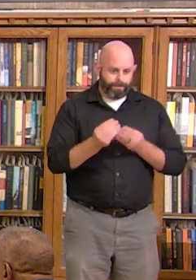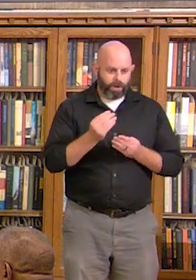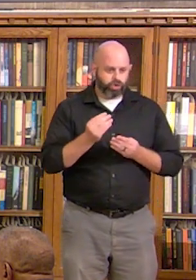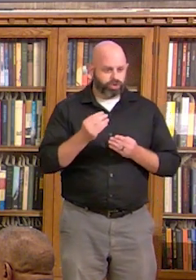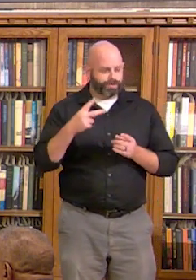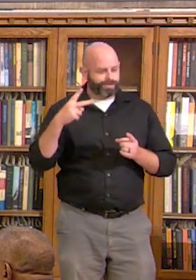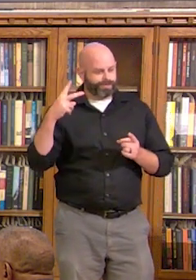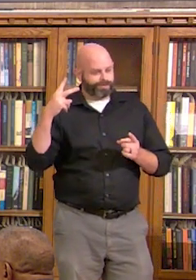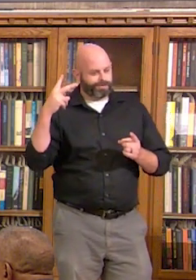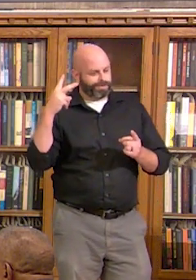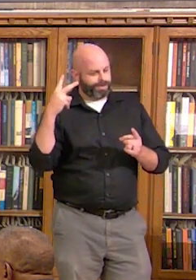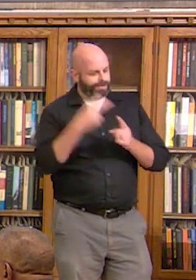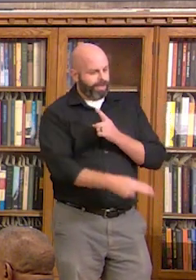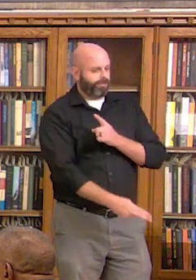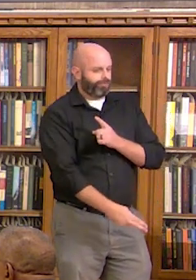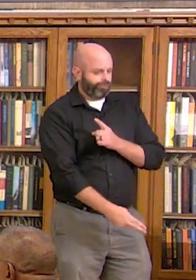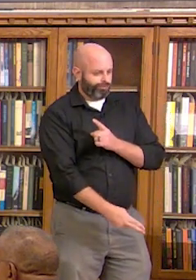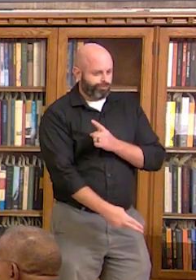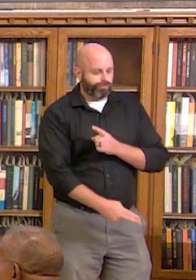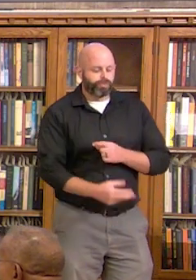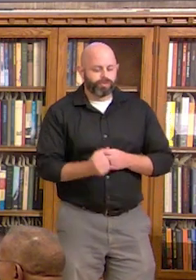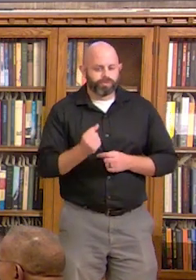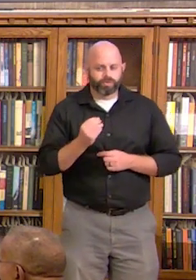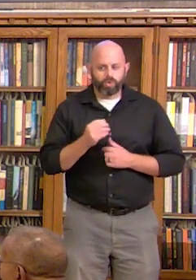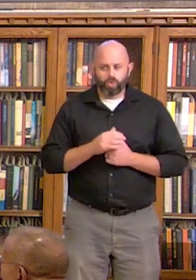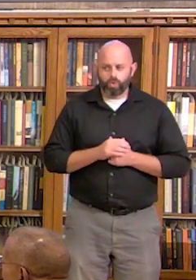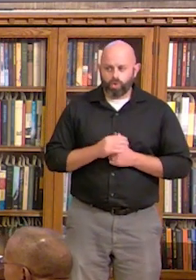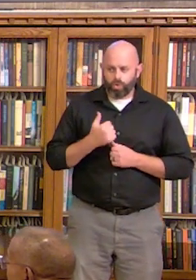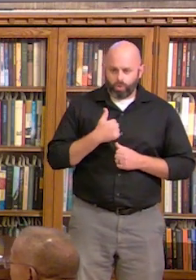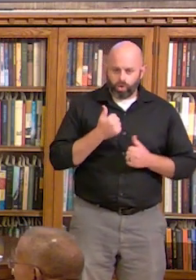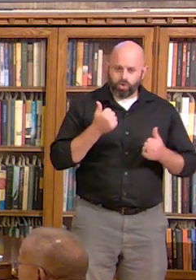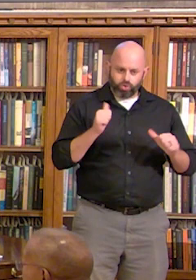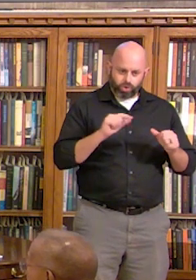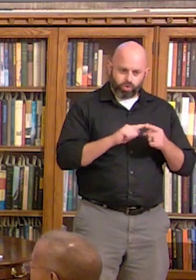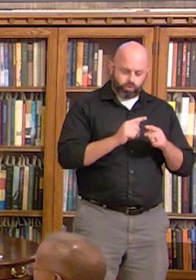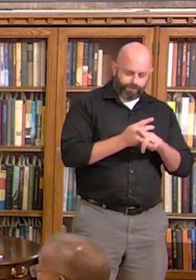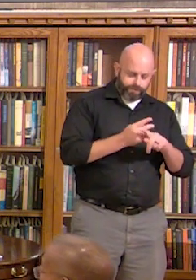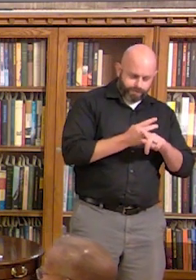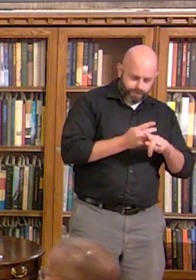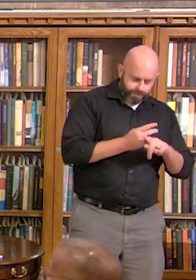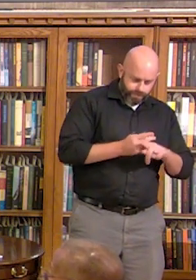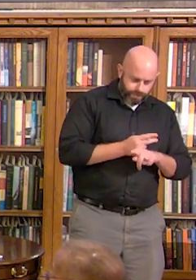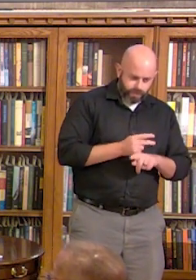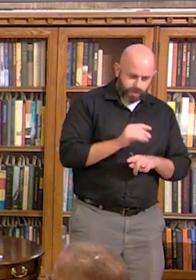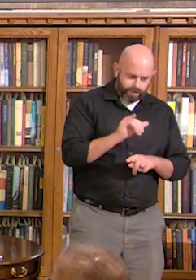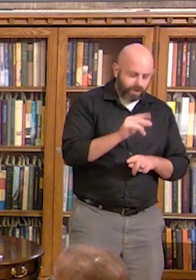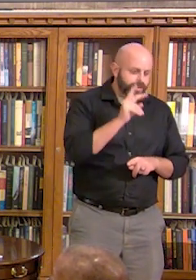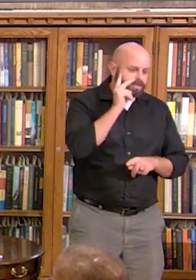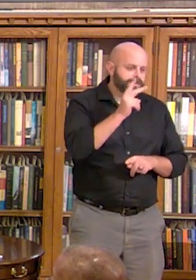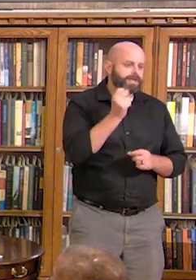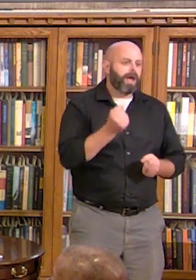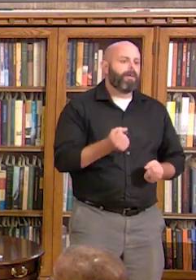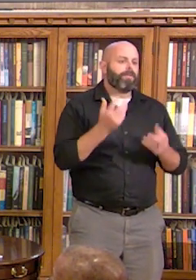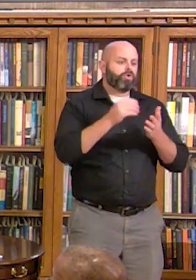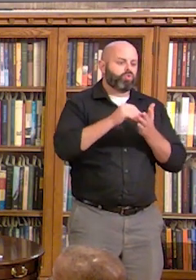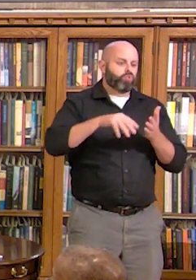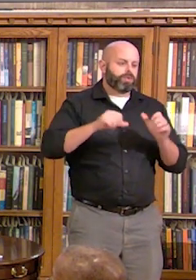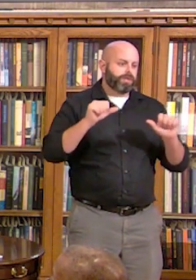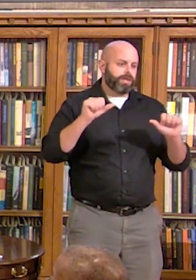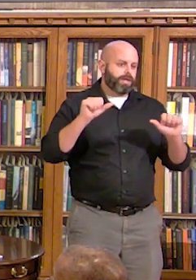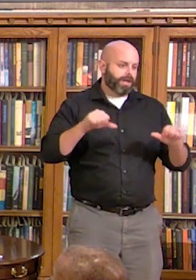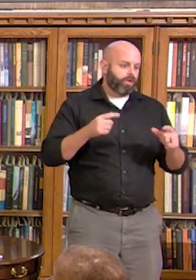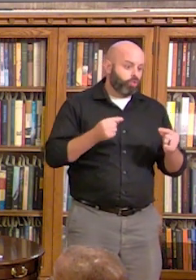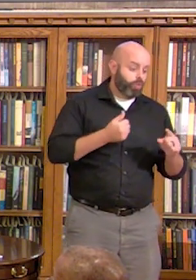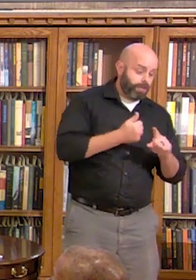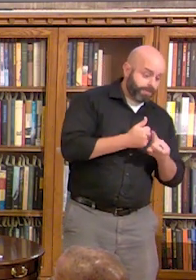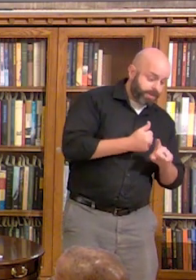got slashed and so we're trying to work around that to see how much the students can do